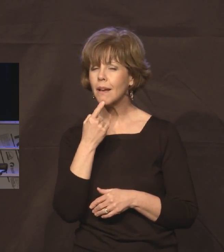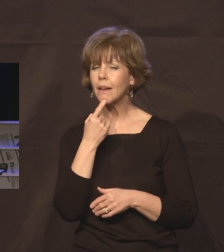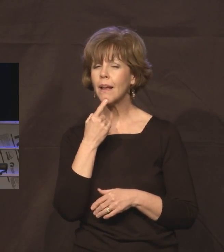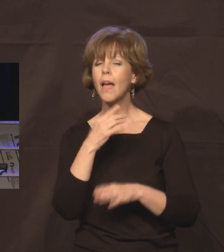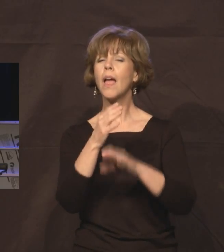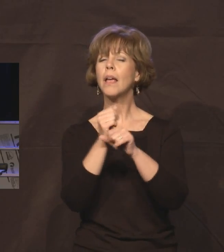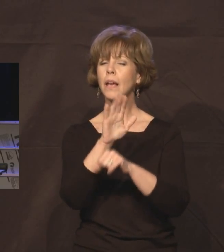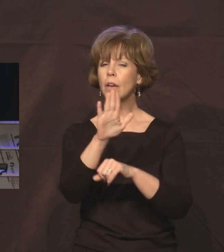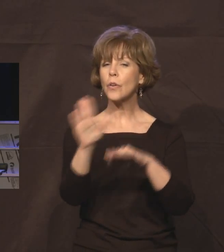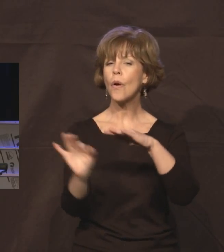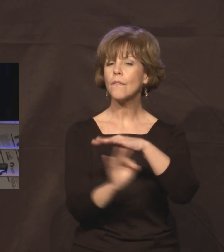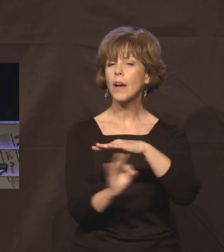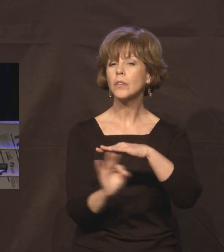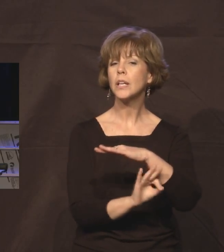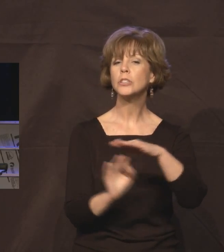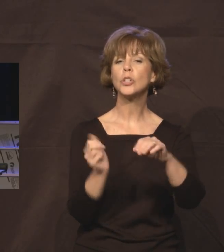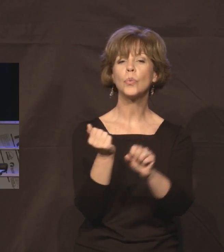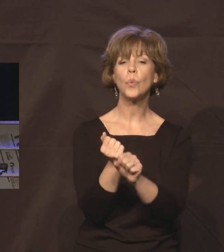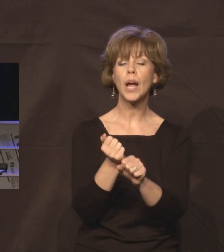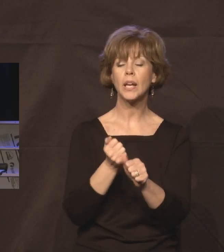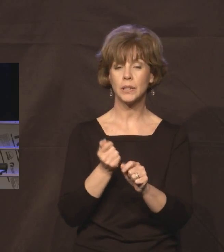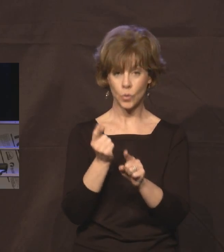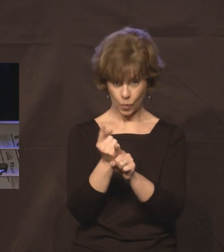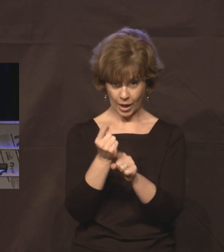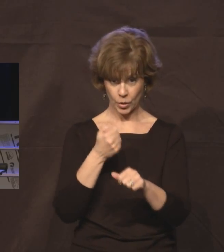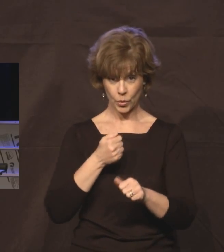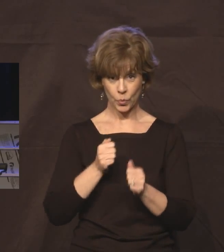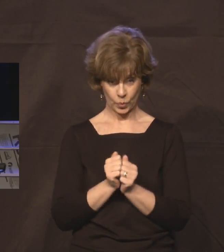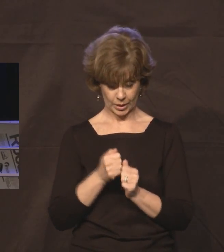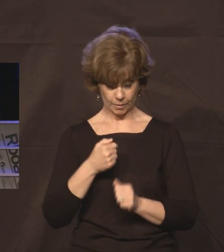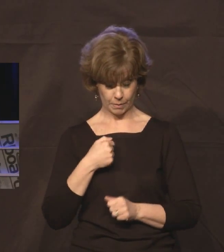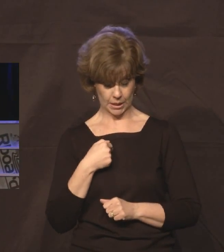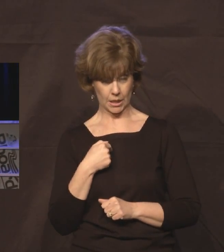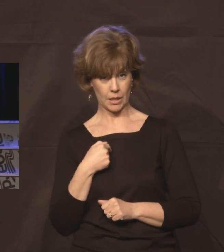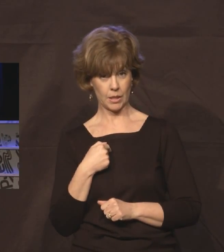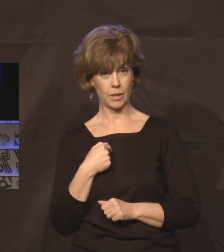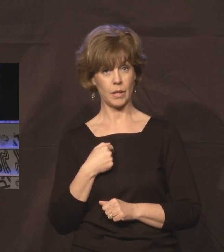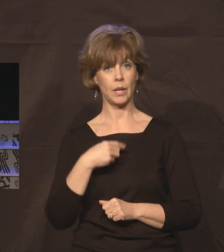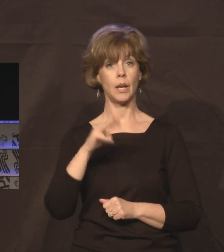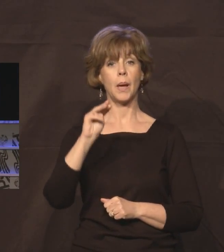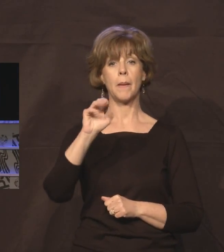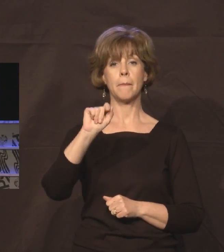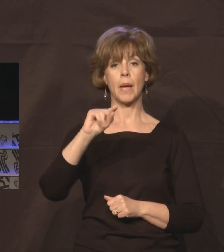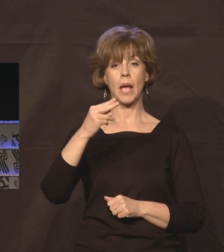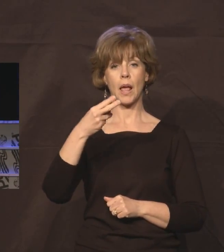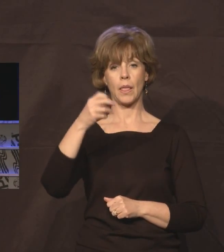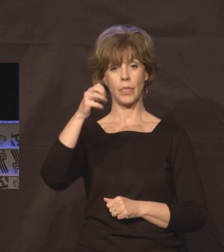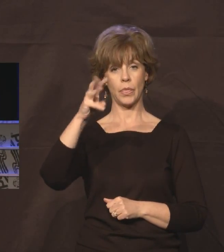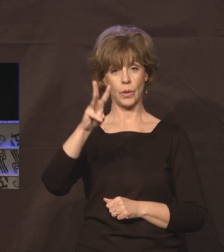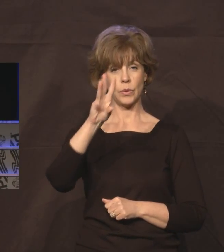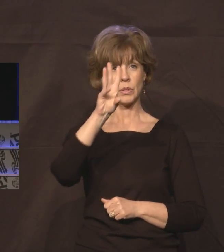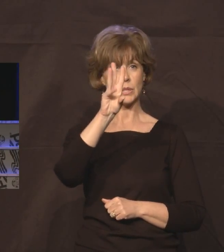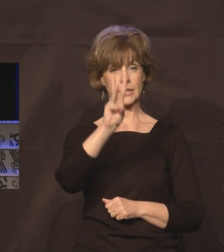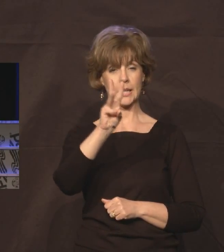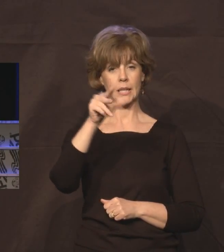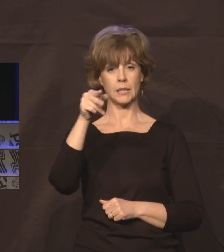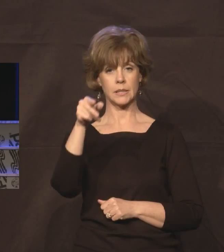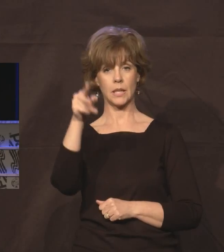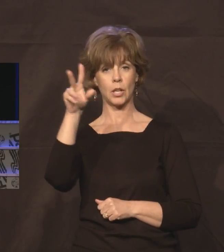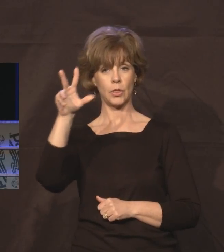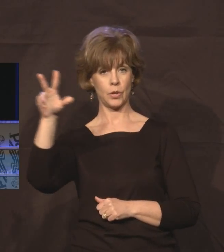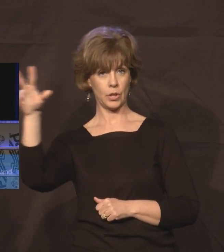There's a verse just a little while later. It's actually 6:33 of Matthew, and it says this. It says, seek the kingdom of God, and above all